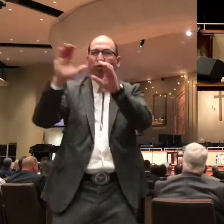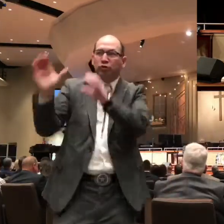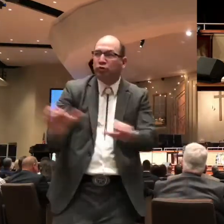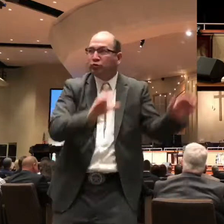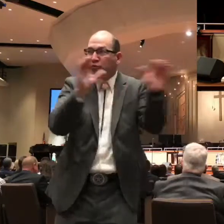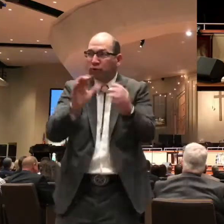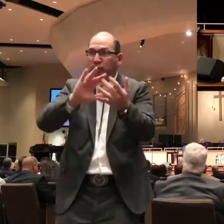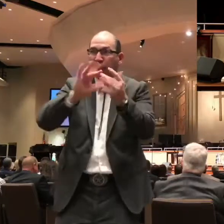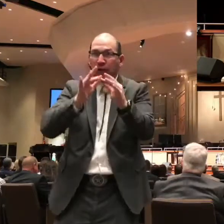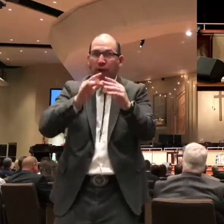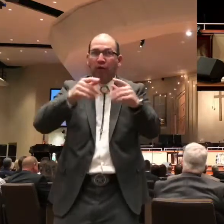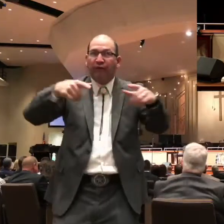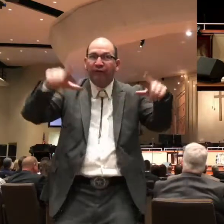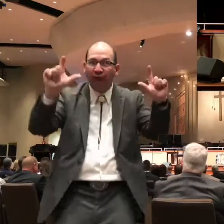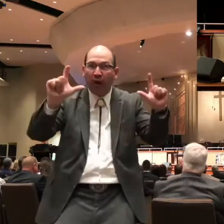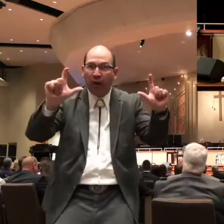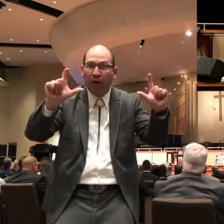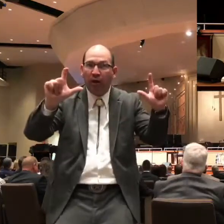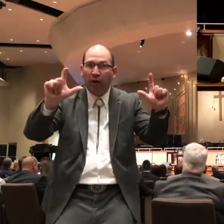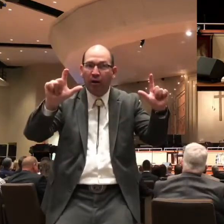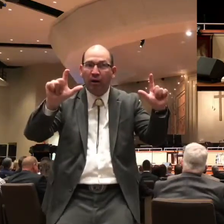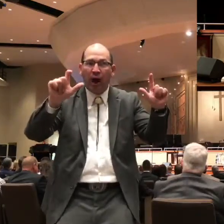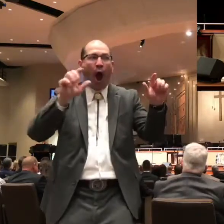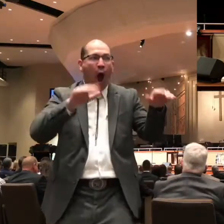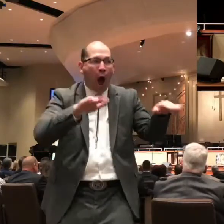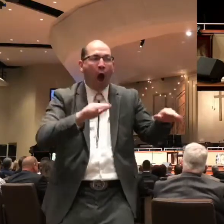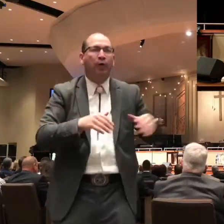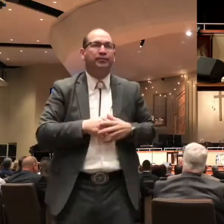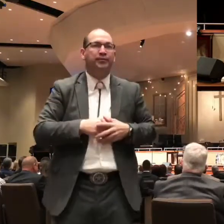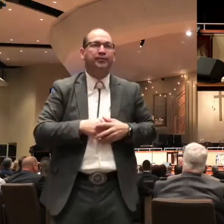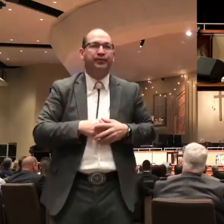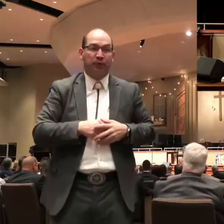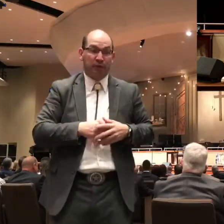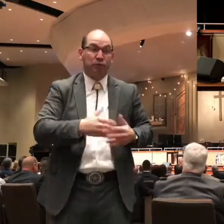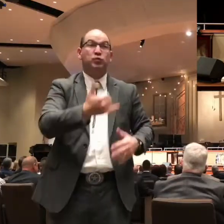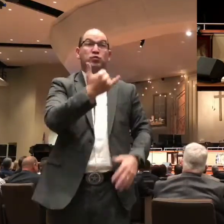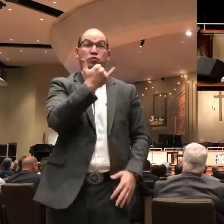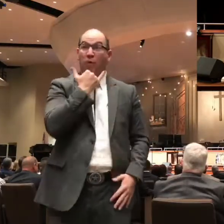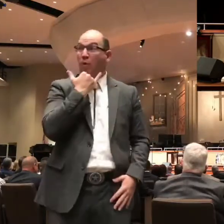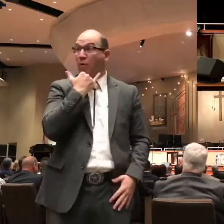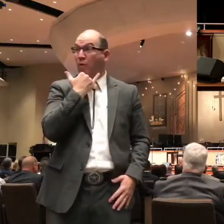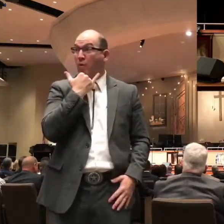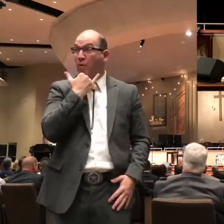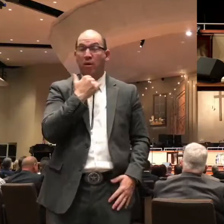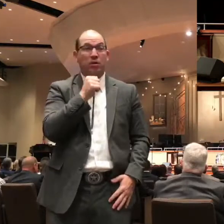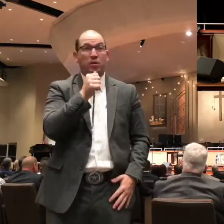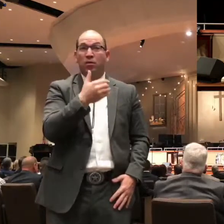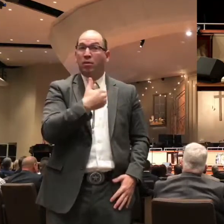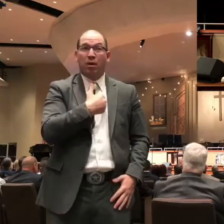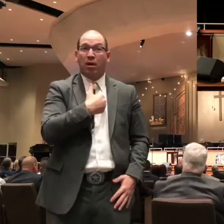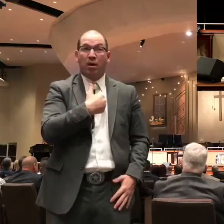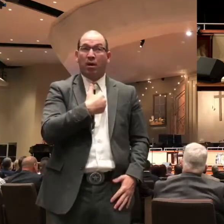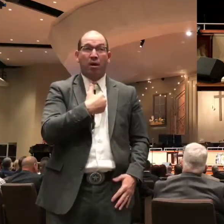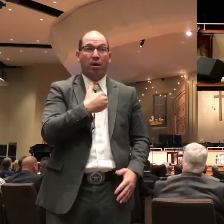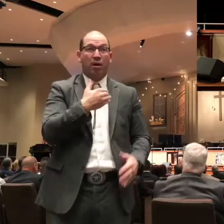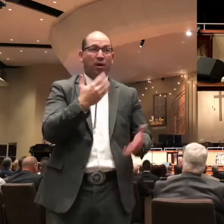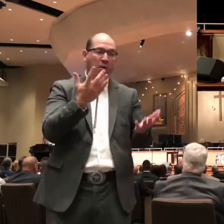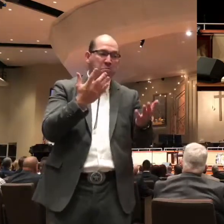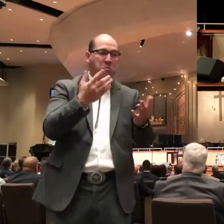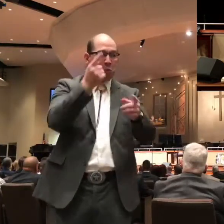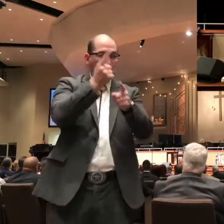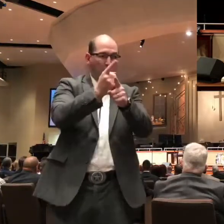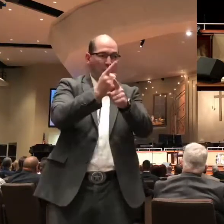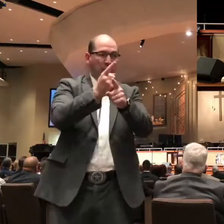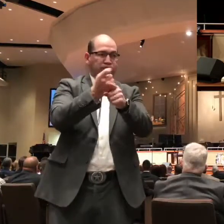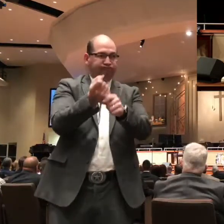avenues with their false teaching. And yes, when we say immoral, we speak of their lack of doctrinal integrity, their lack of ethics,